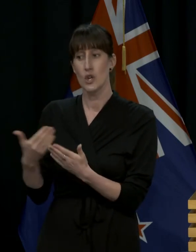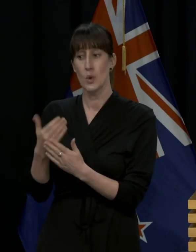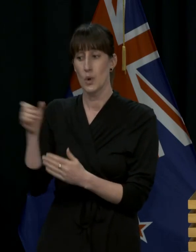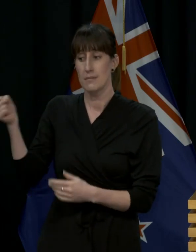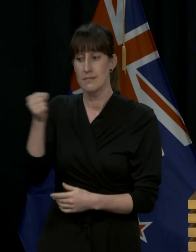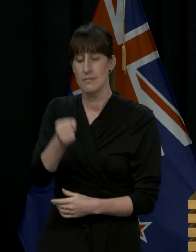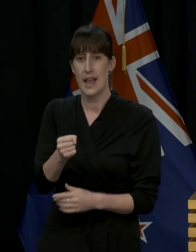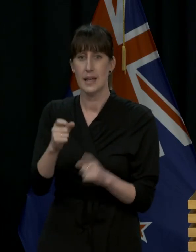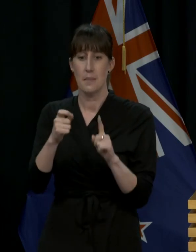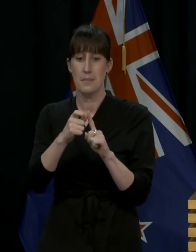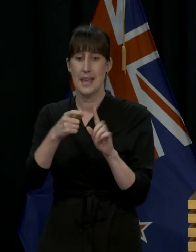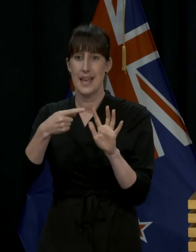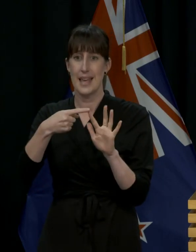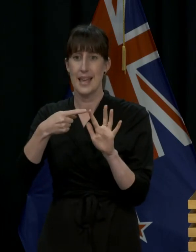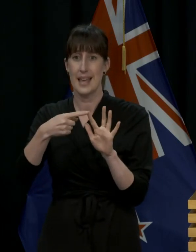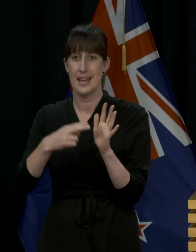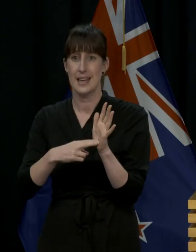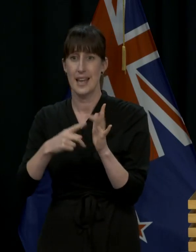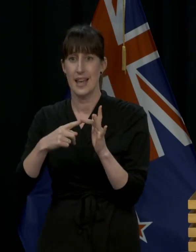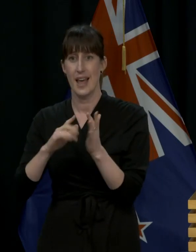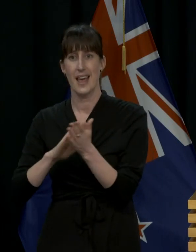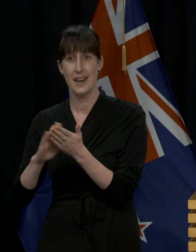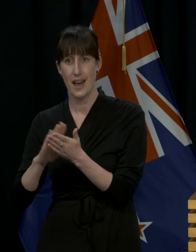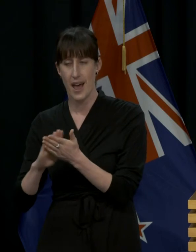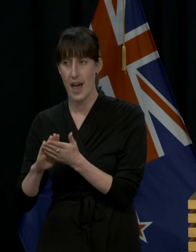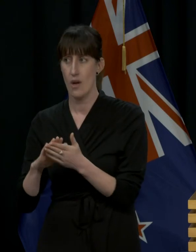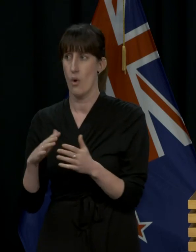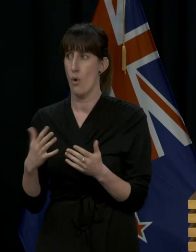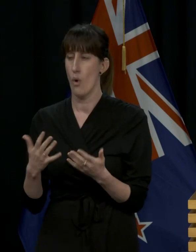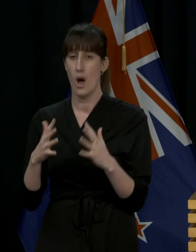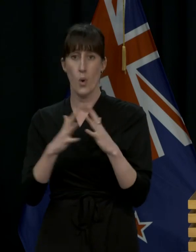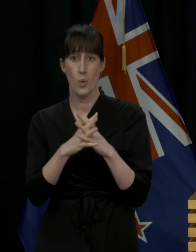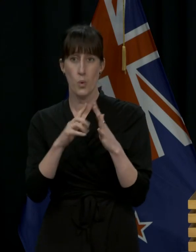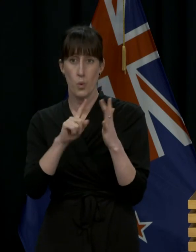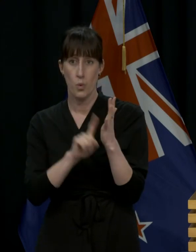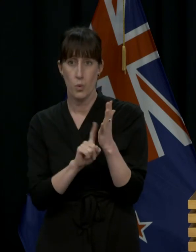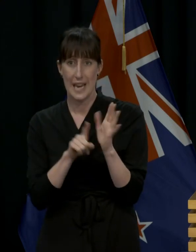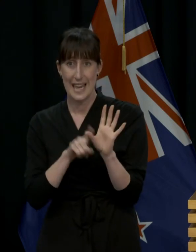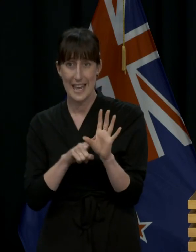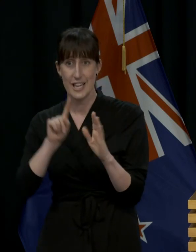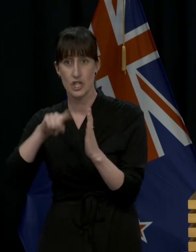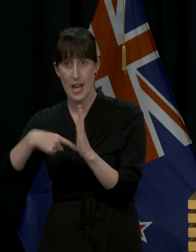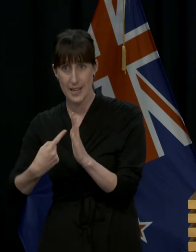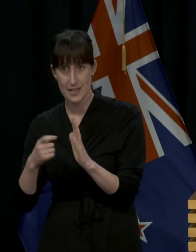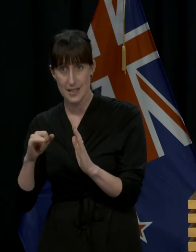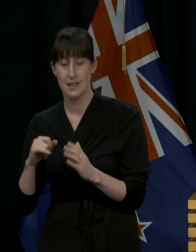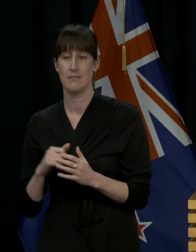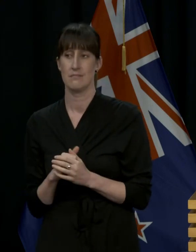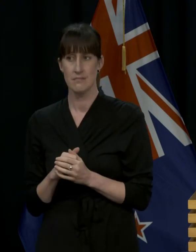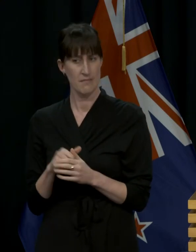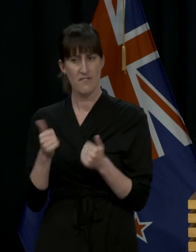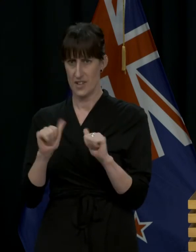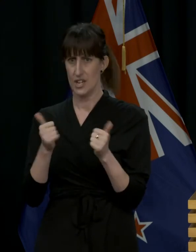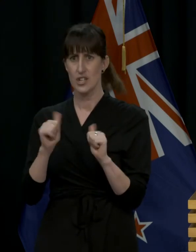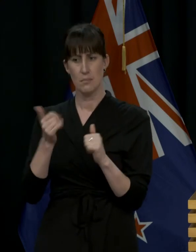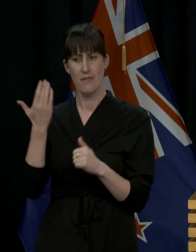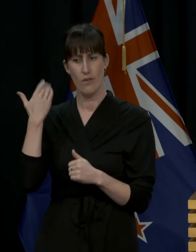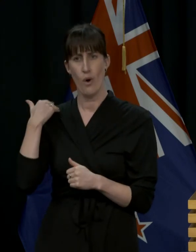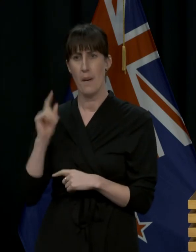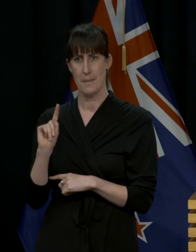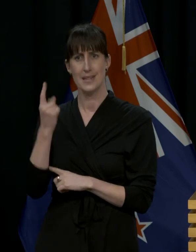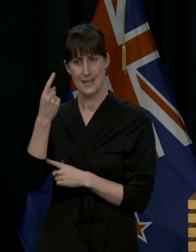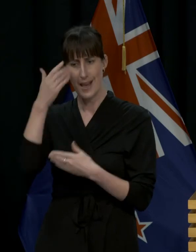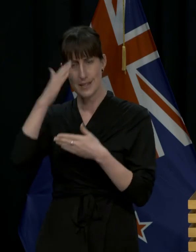Penny Henare, the likes of Willie Jackson, they do have that ministerial experience already, as does